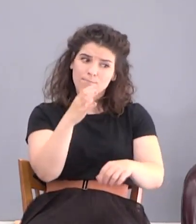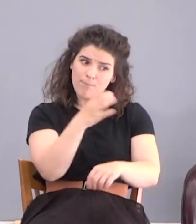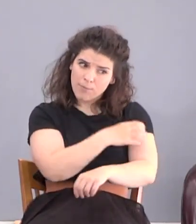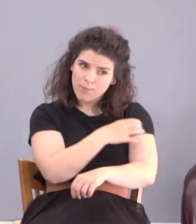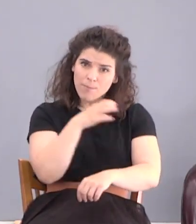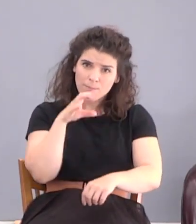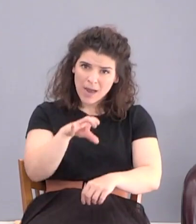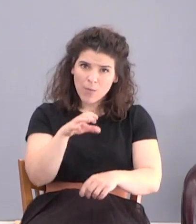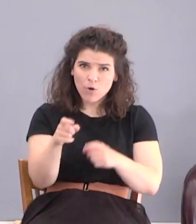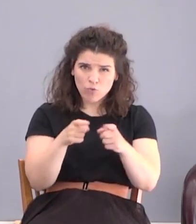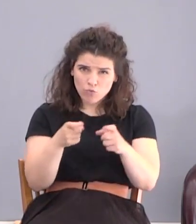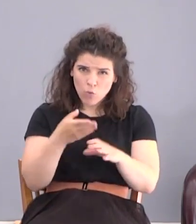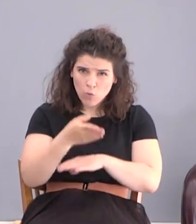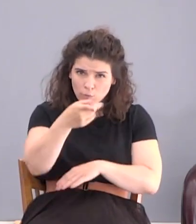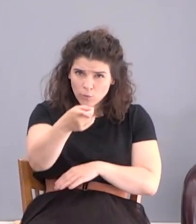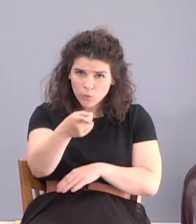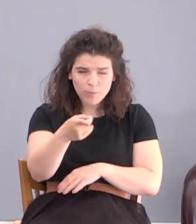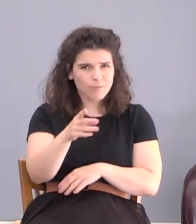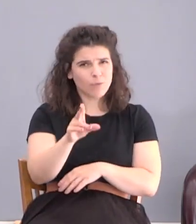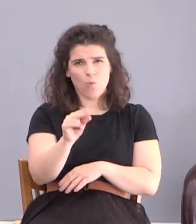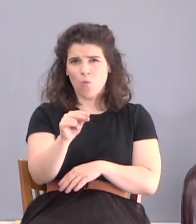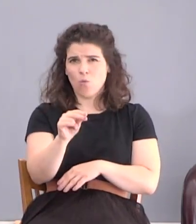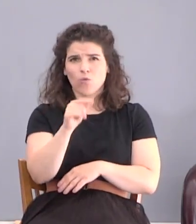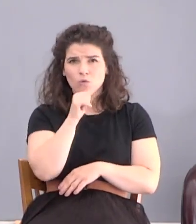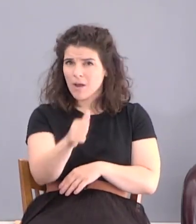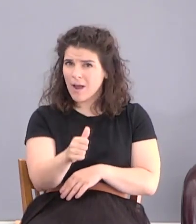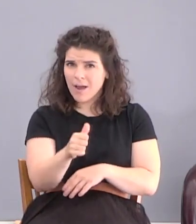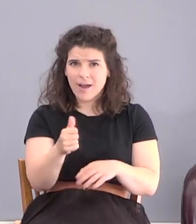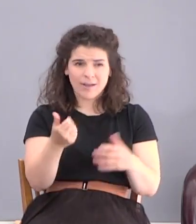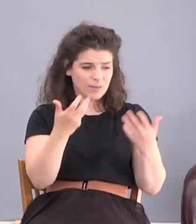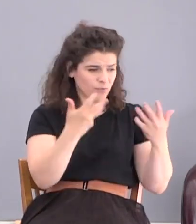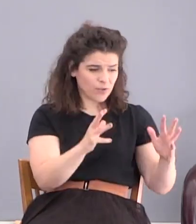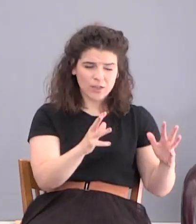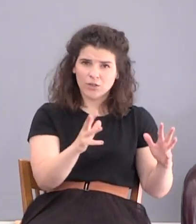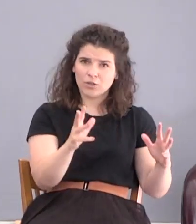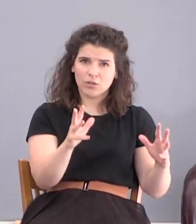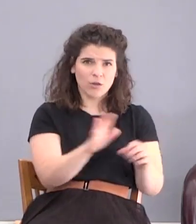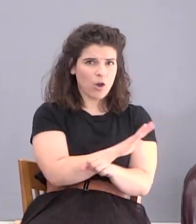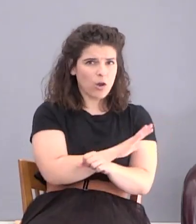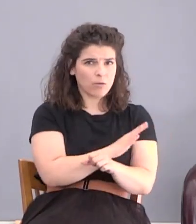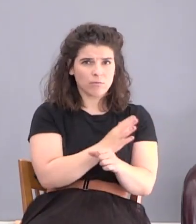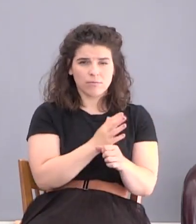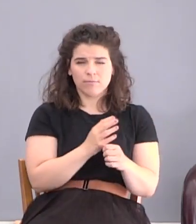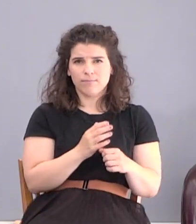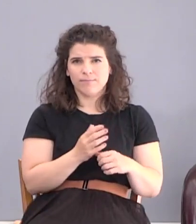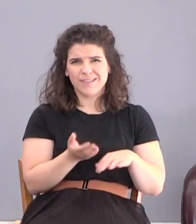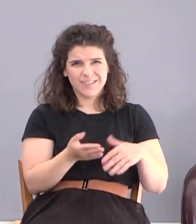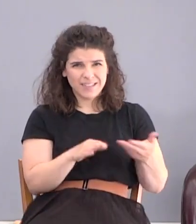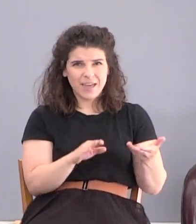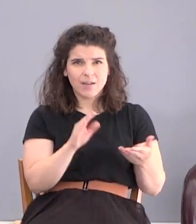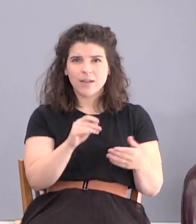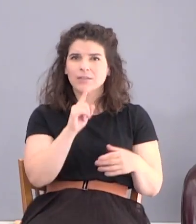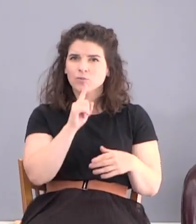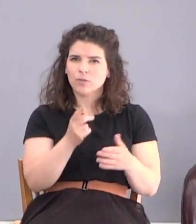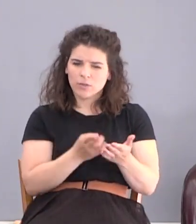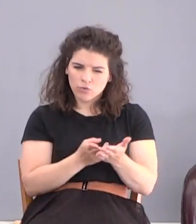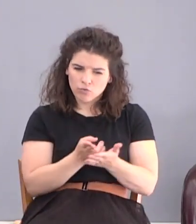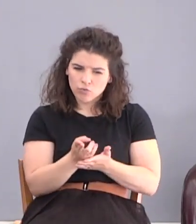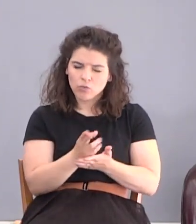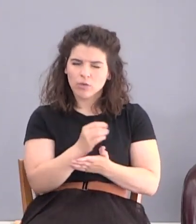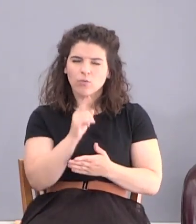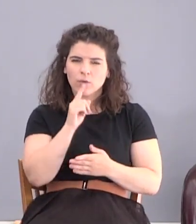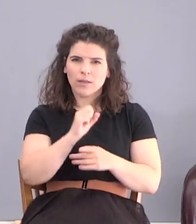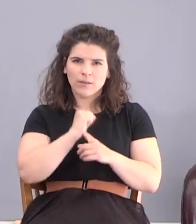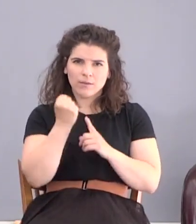by the old man? You're not. It's gone. He's dead. And that's the truth and the reality we need to live in.